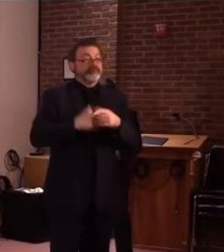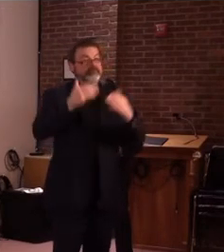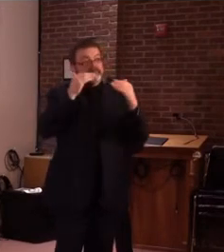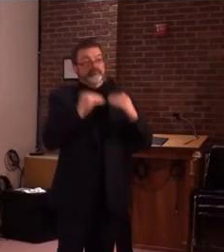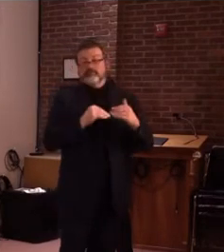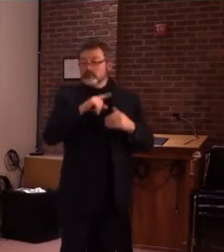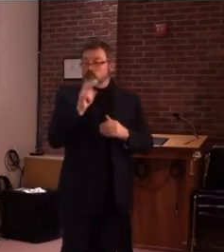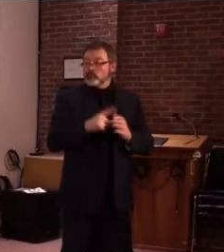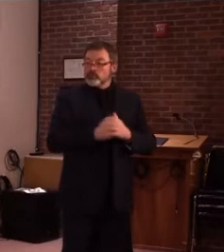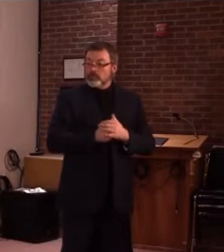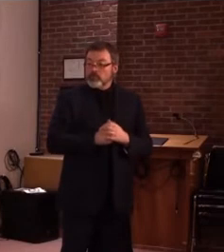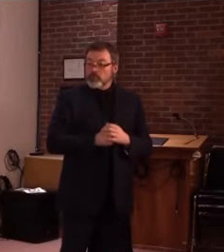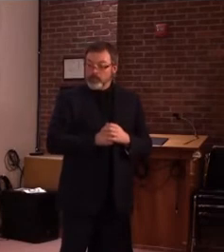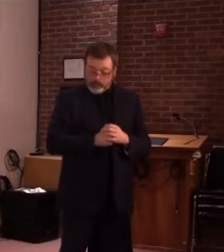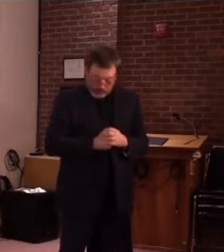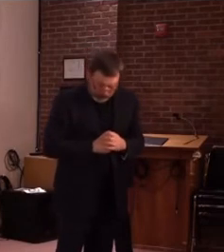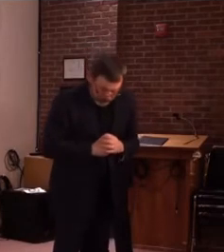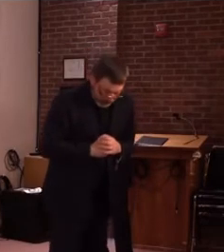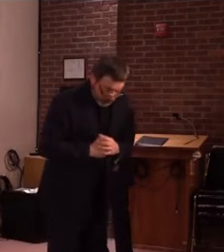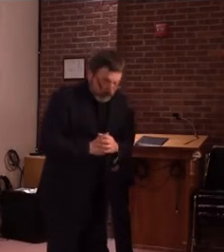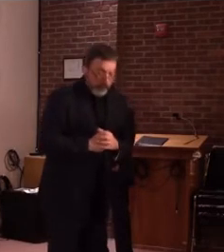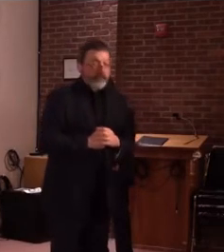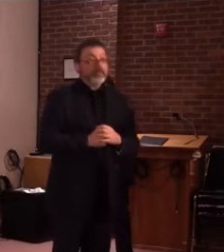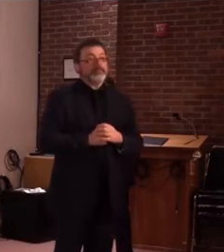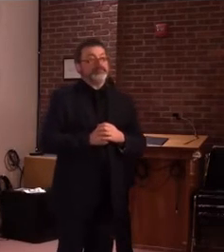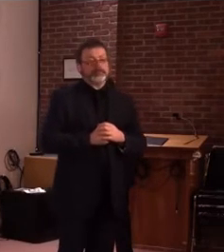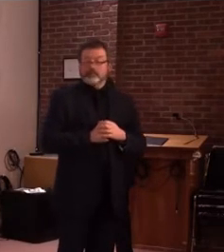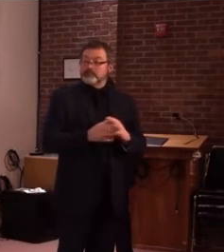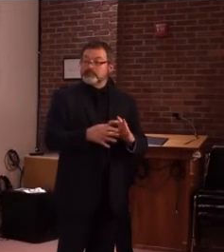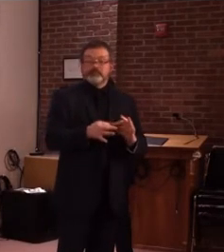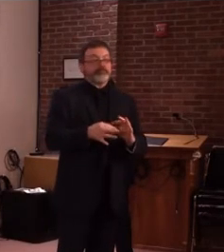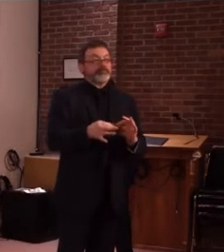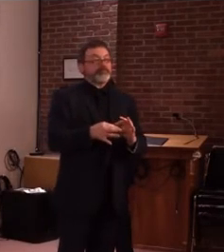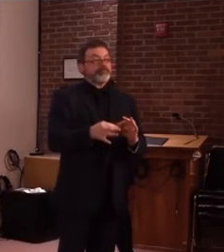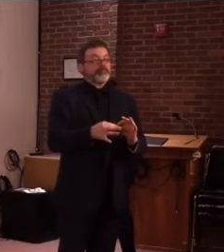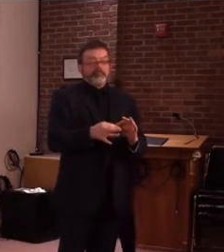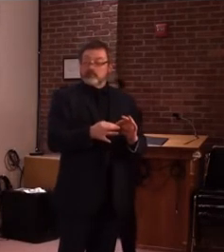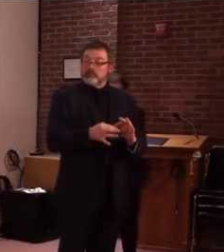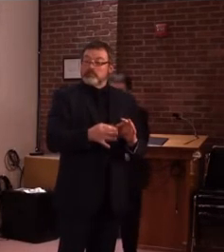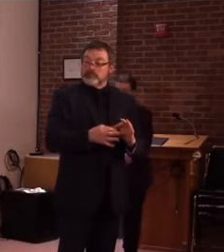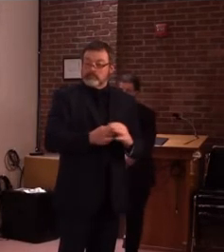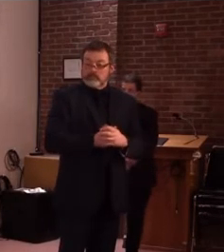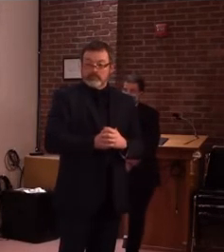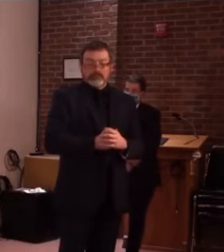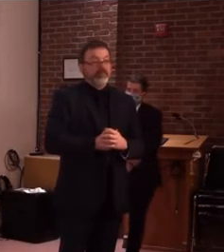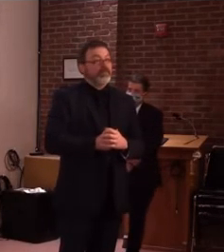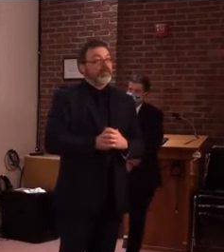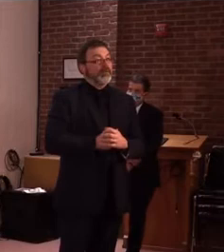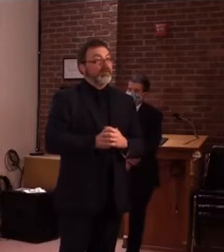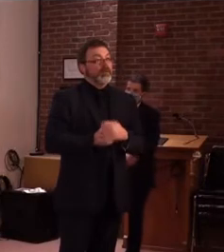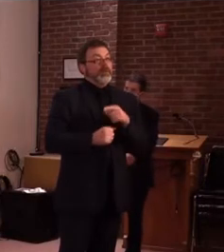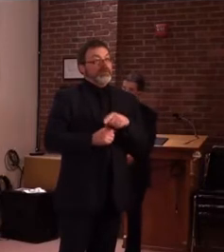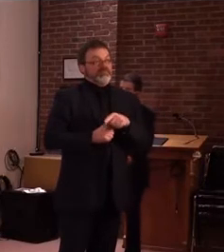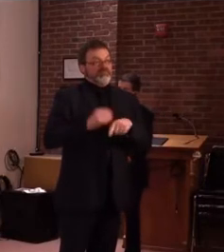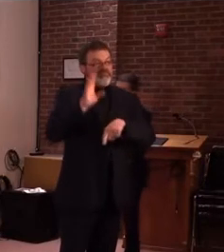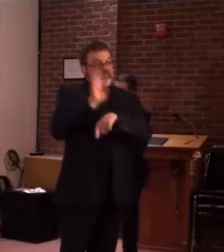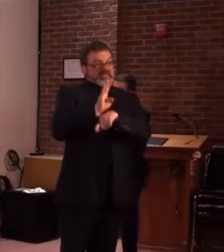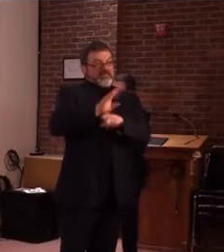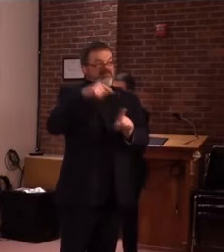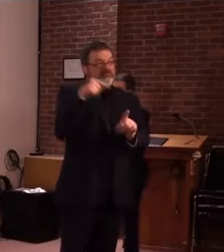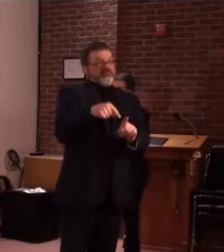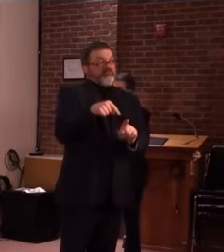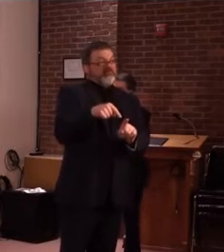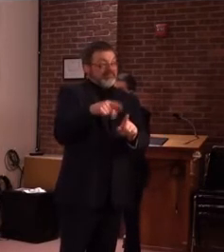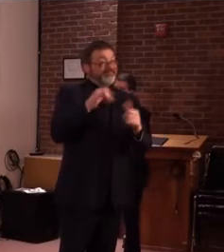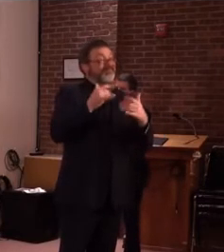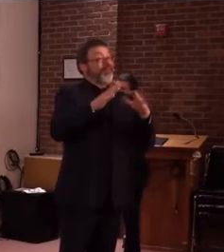Reporter. Hello, thanks for taking my question. I have a question about reopening businesses and community organizations. Our local public access television station